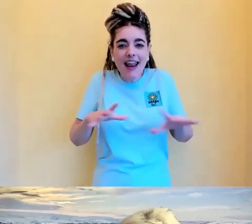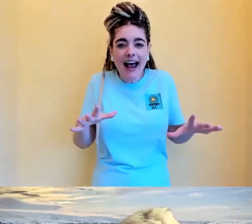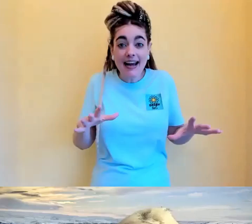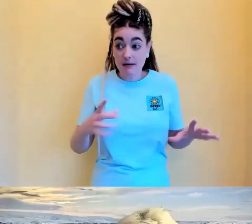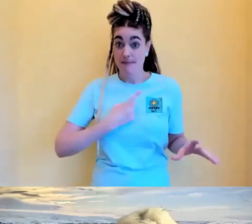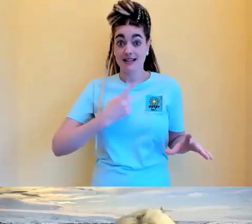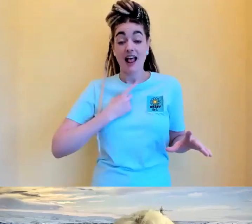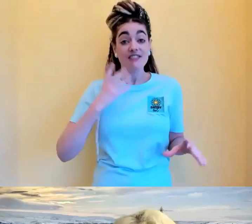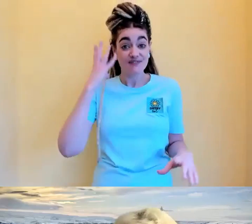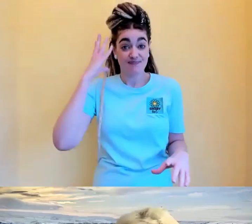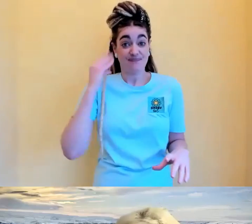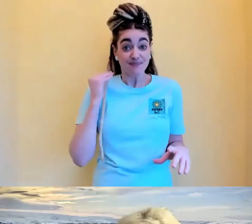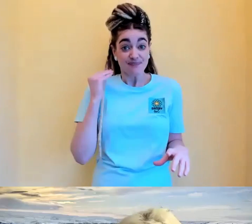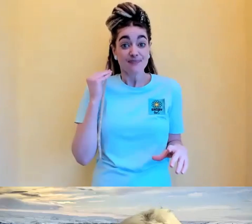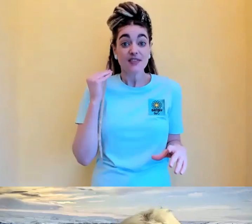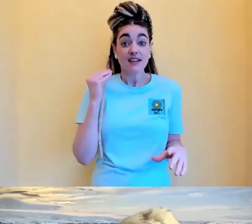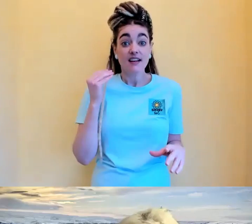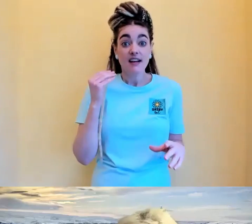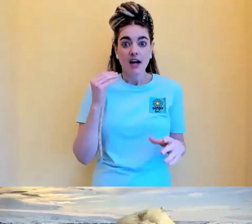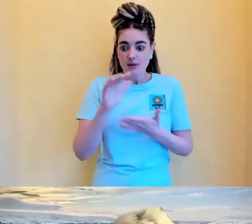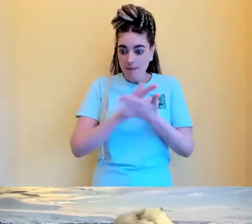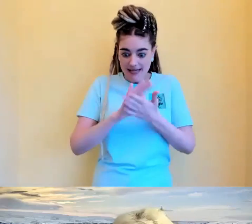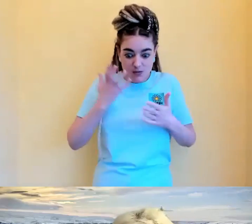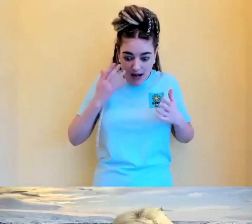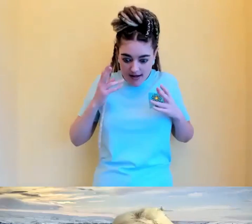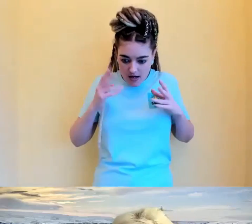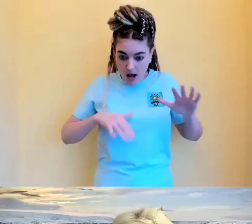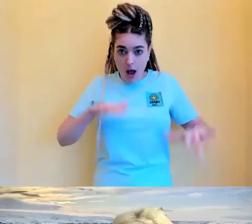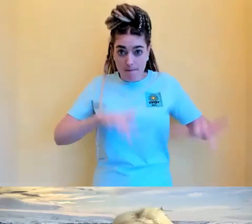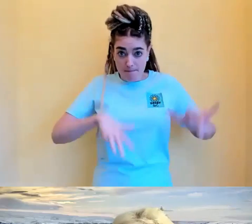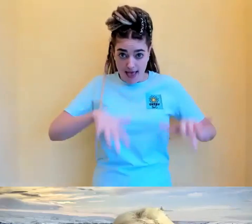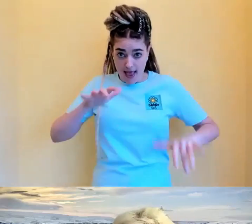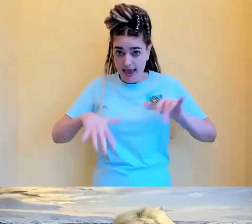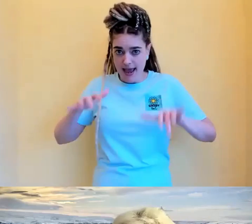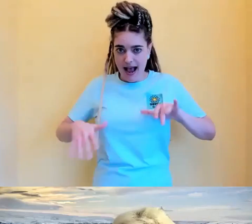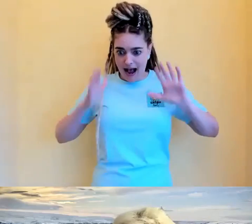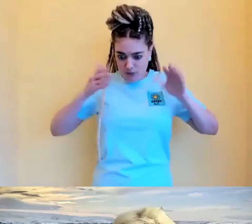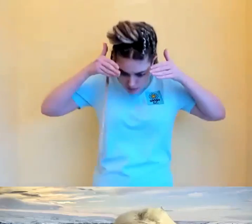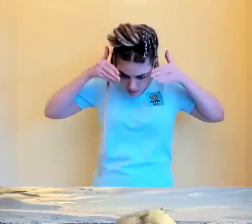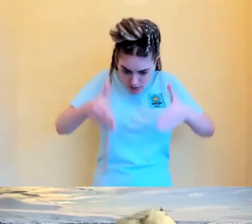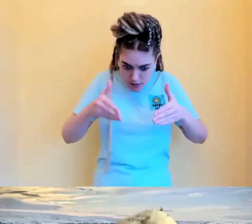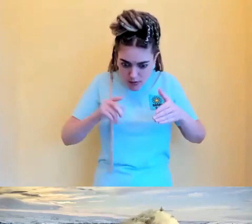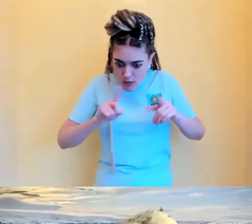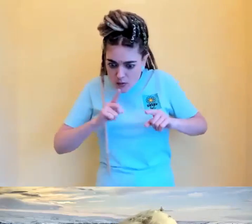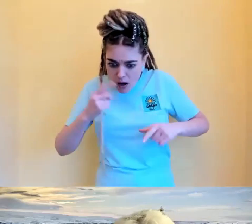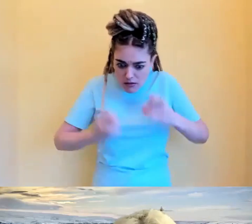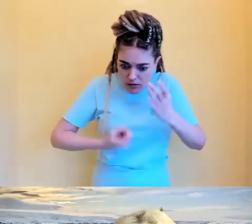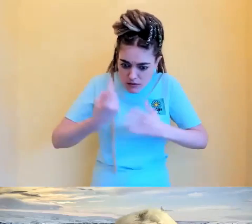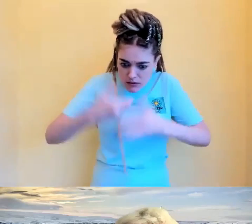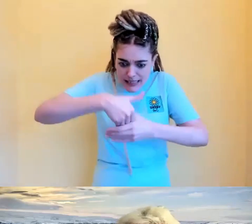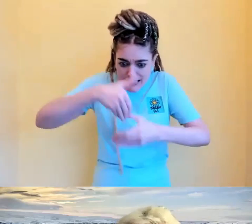am glued to the inside of that instrument when I'm playing it, and they are all attached to